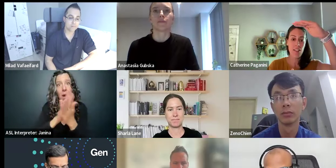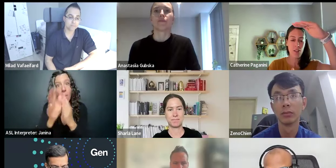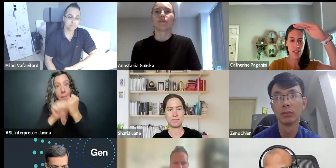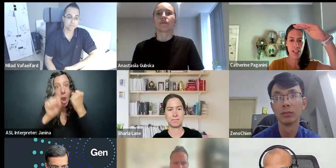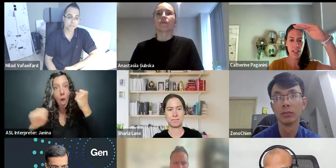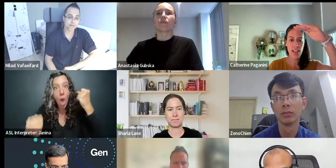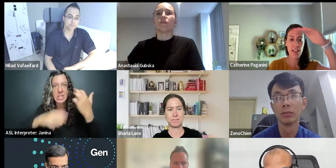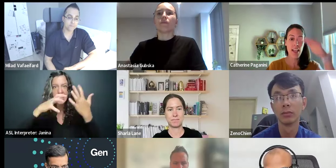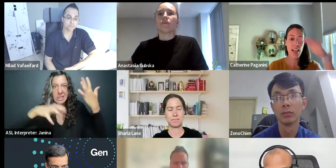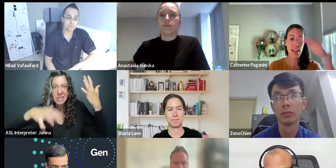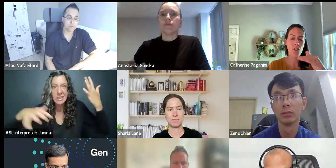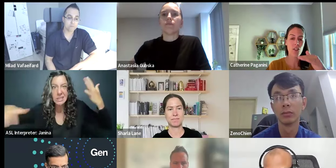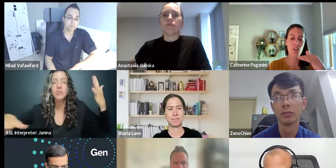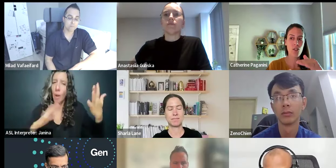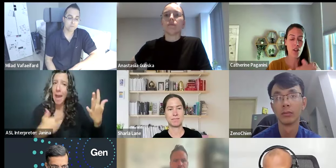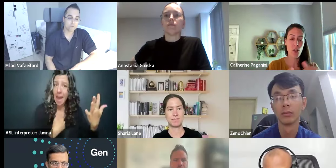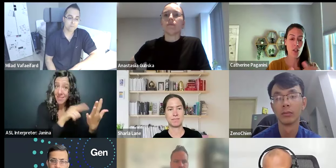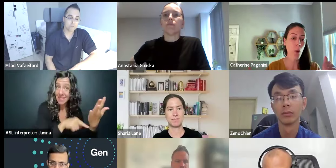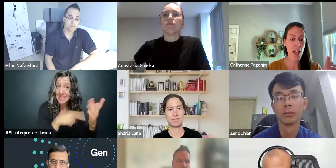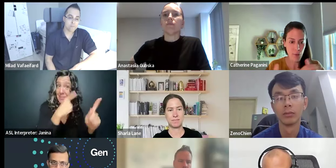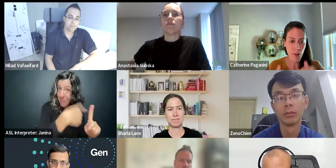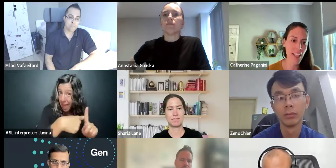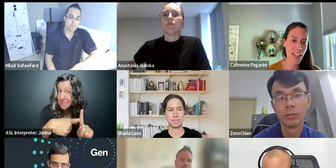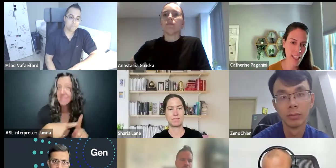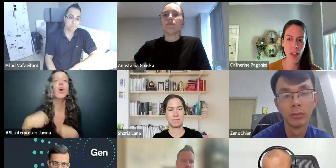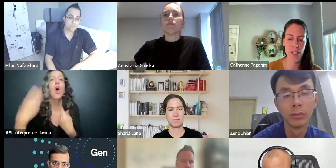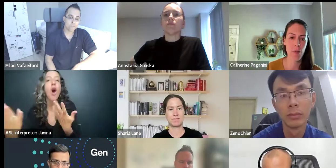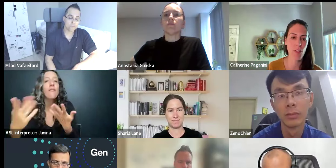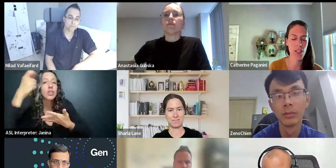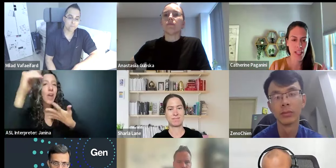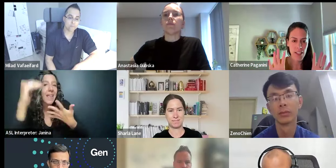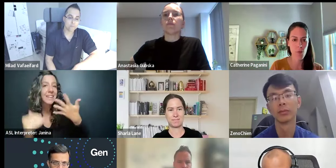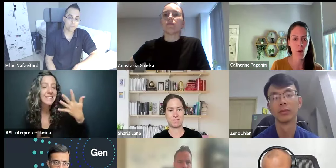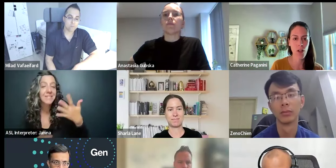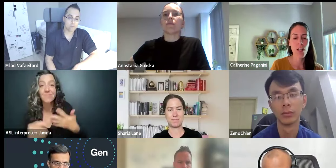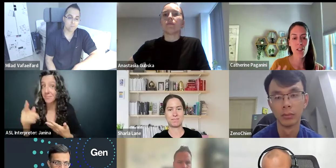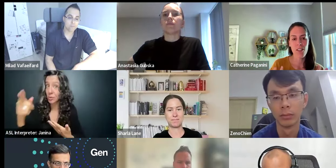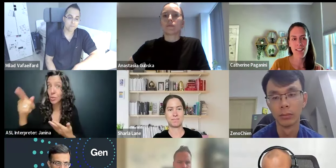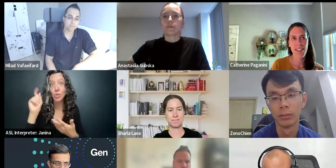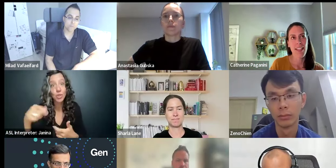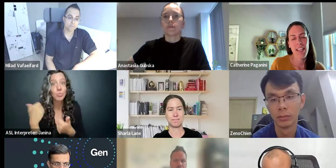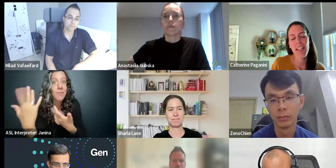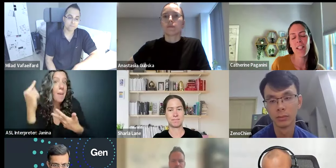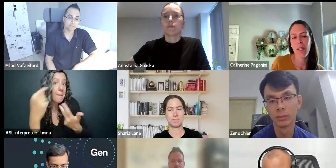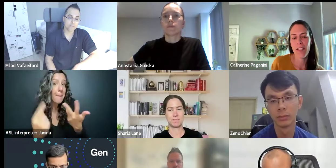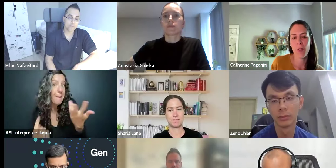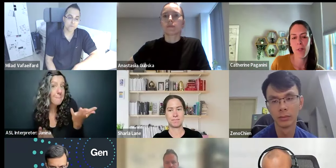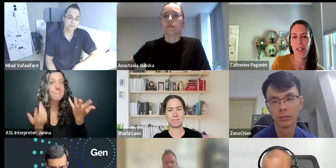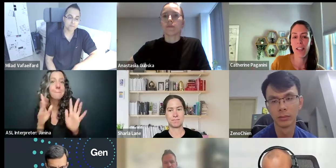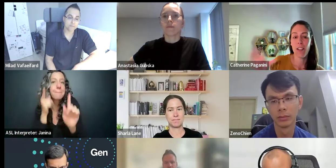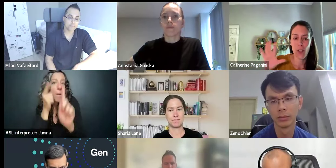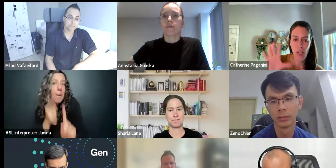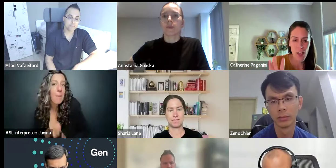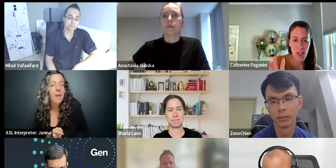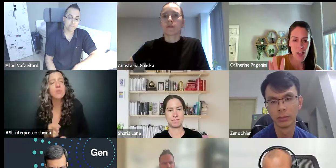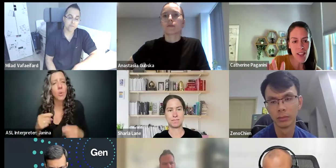like a checklist, these are all things, and then are you wondering why, right? Like here you have the explanation, so it's like it's more, because it